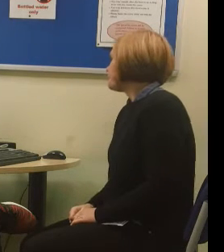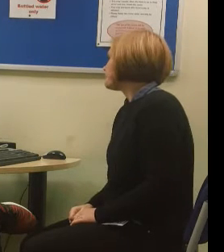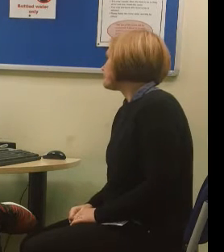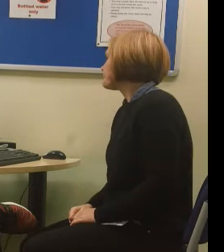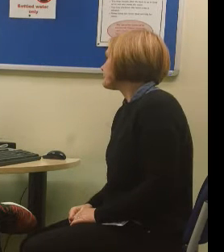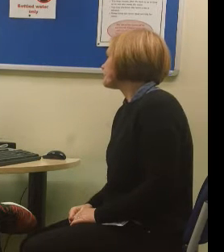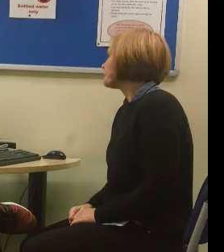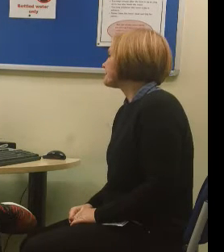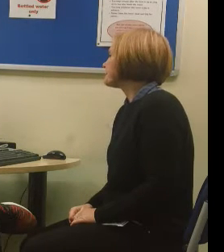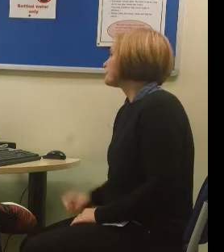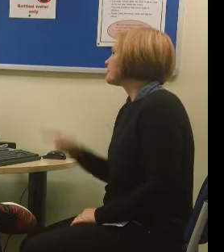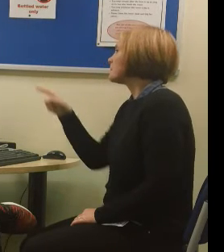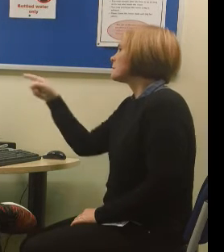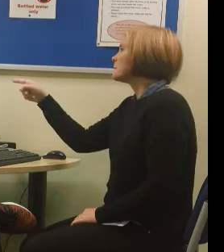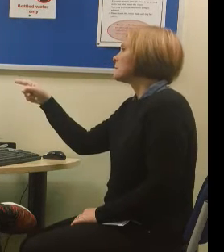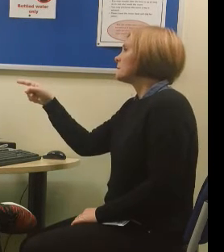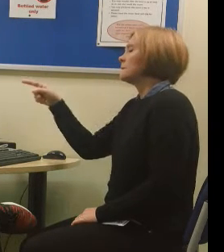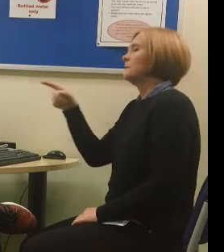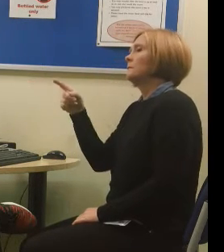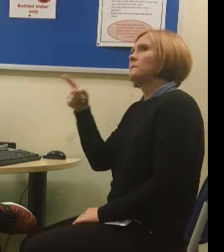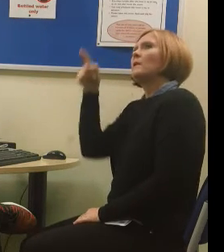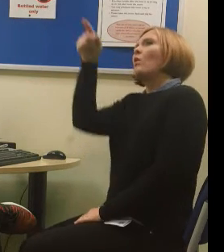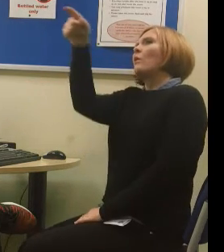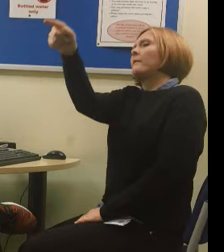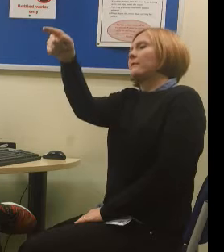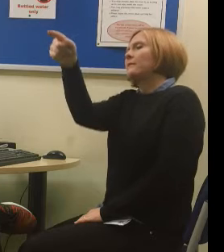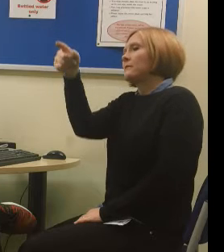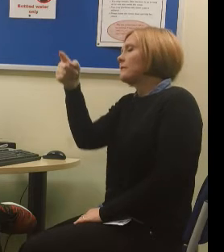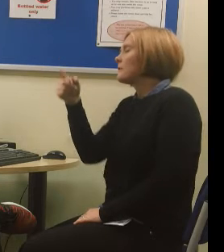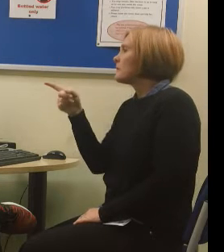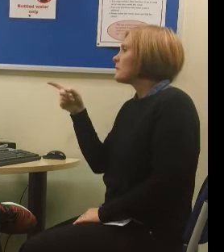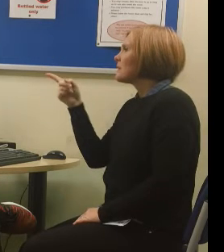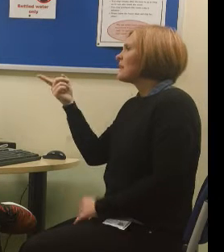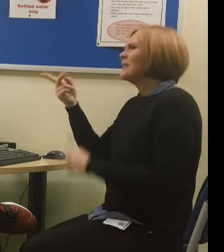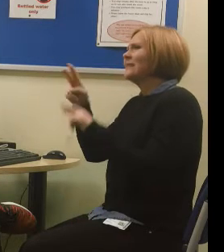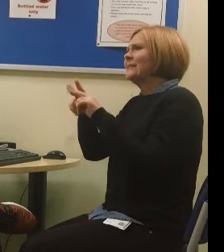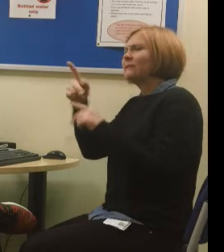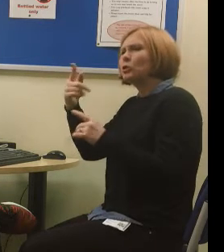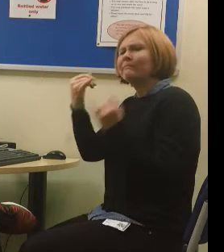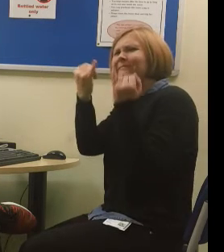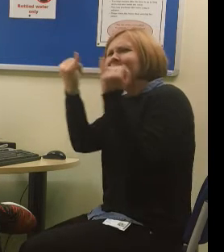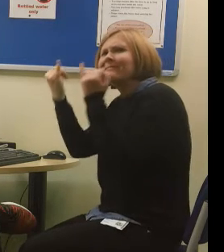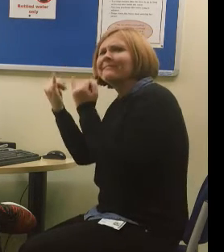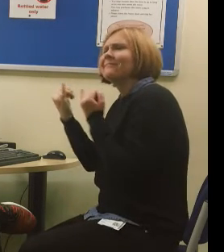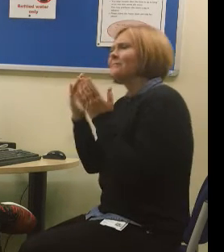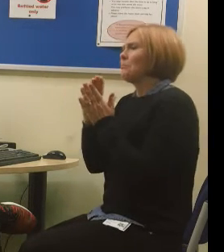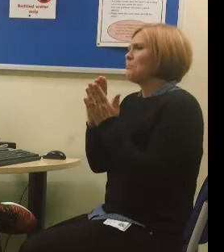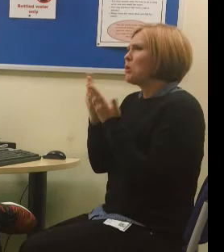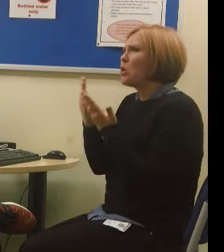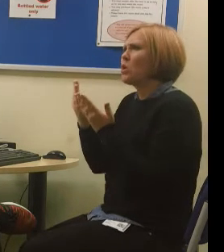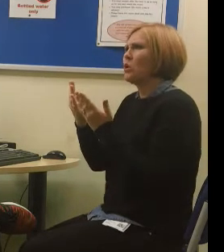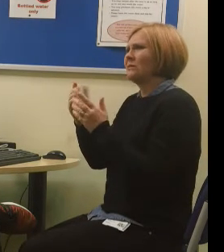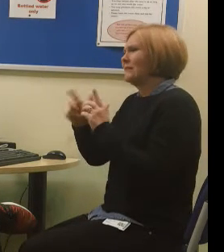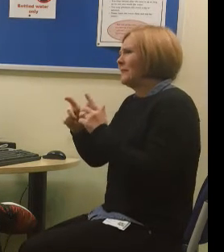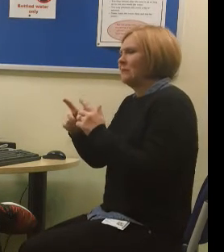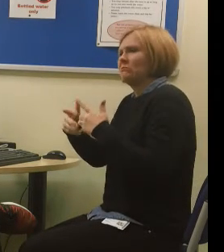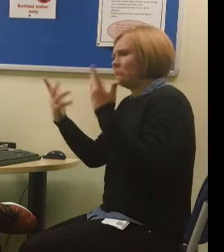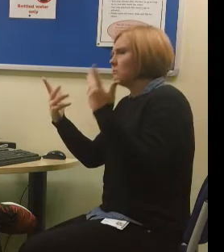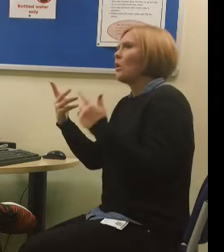This is the inquiry desk, where you need to come if you have any problems tracking materials down in the library, if you need help with your research, or if you have any